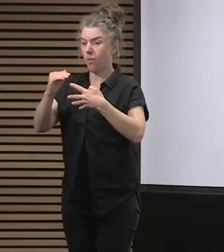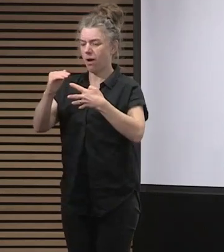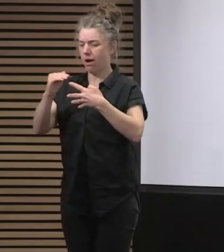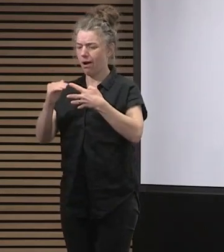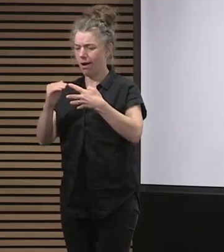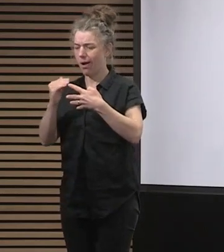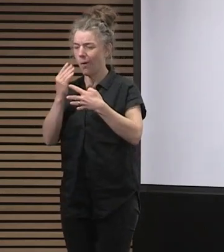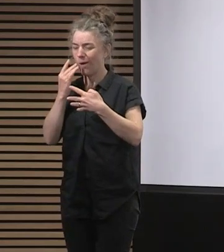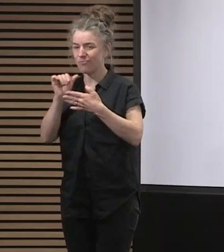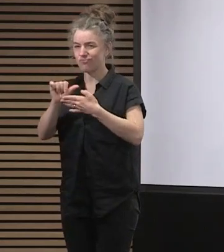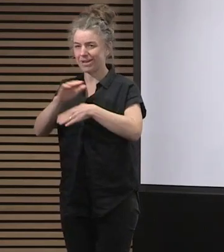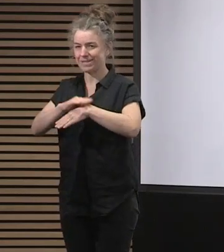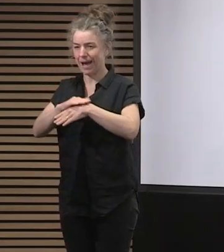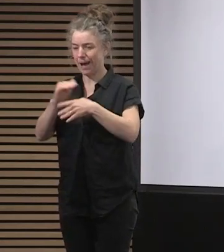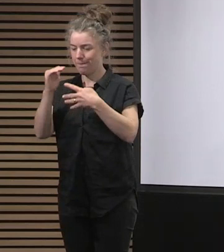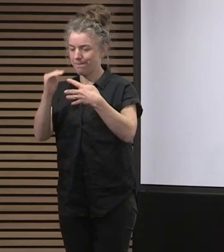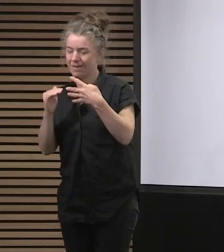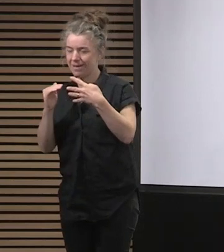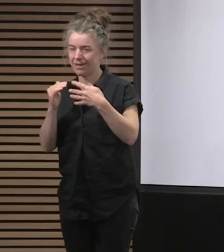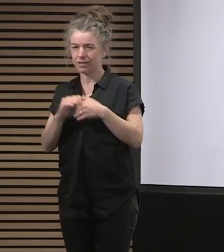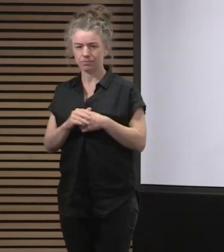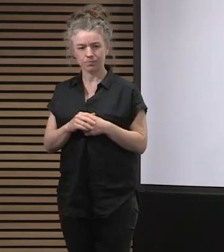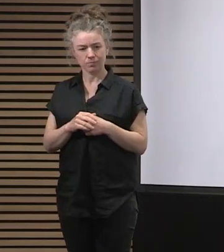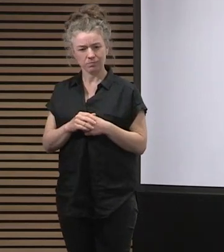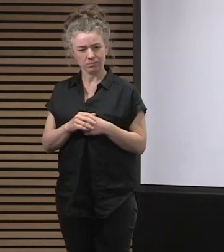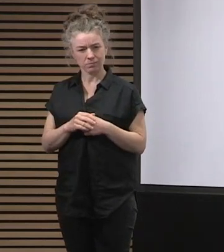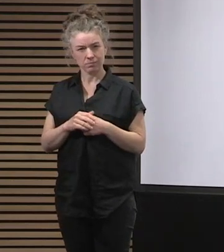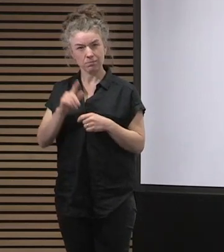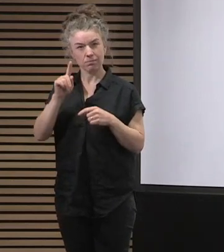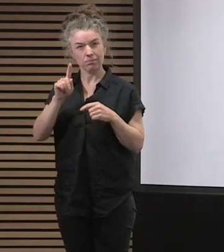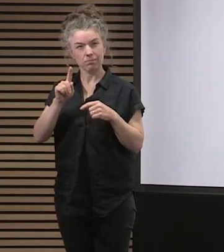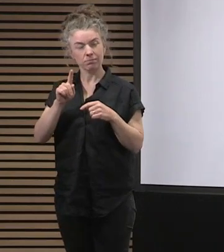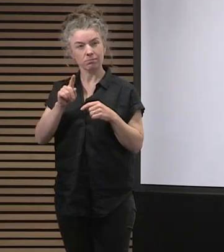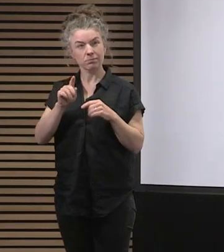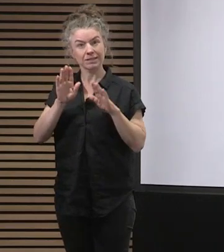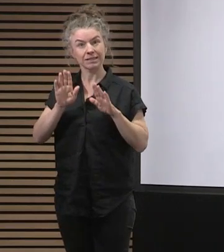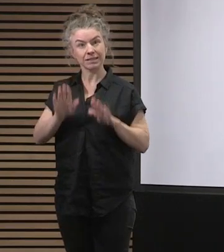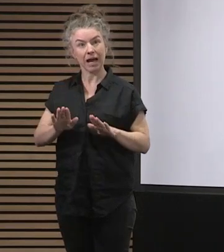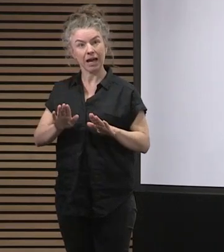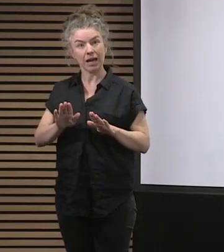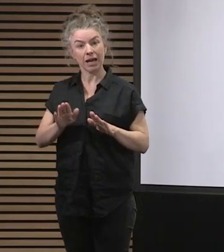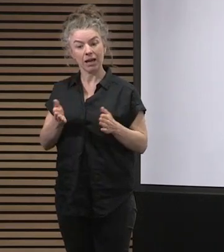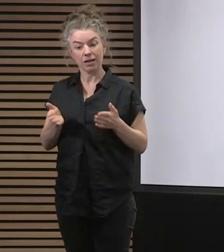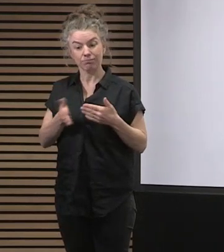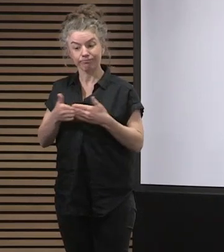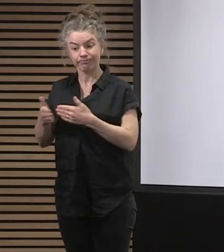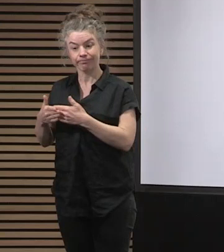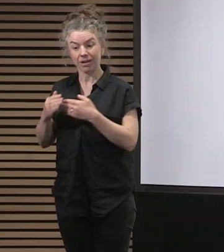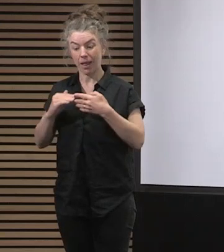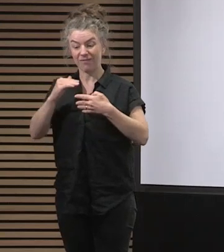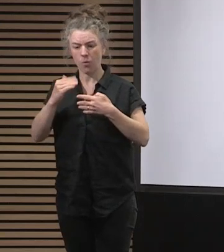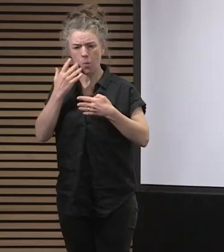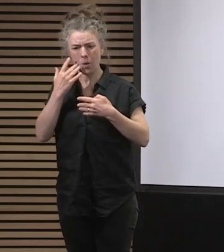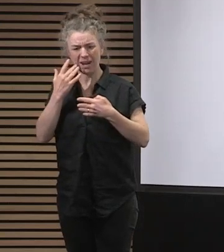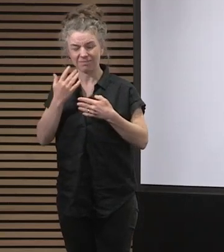measures we've got in place. And what's the longest you're willing to keep us in lockdown to prevent those worst case scenarios? Well, it will be up to the government to make that decision.